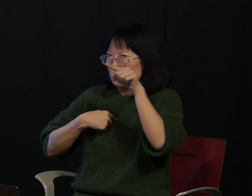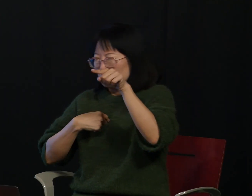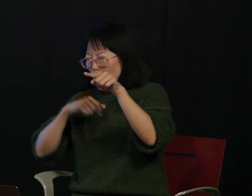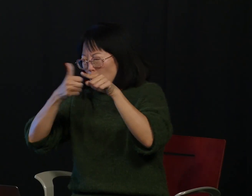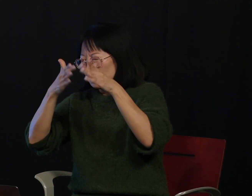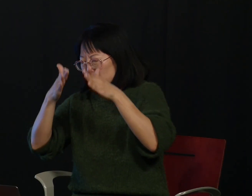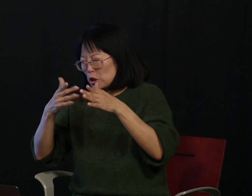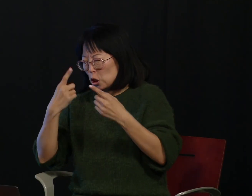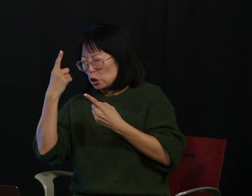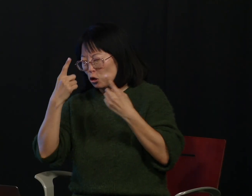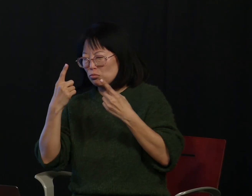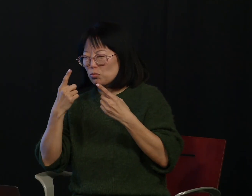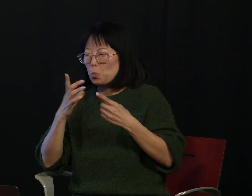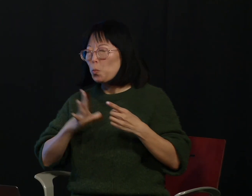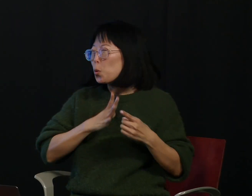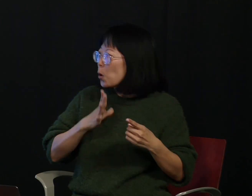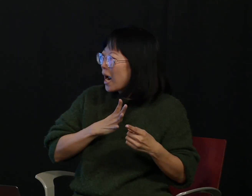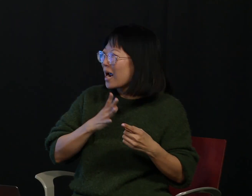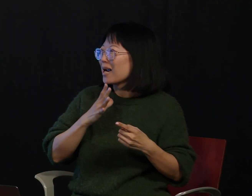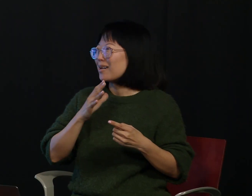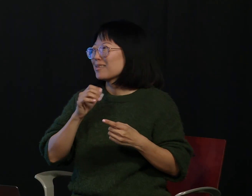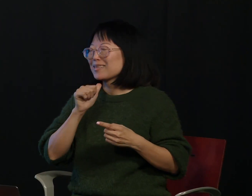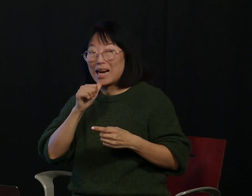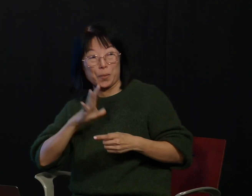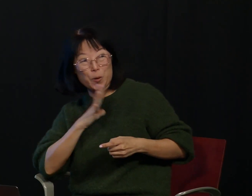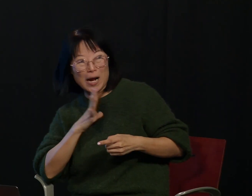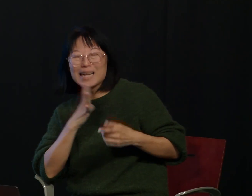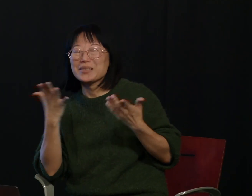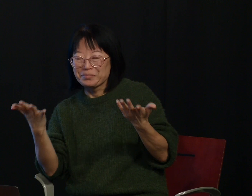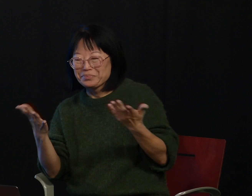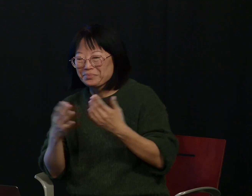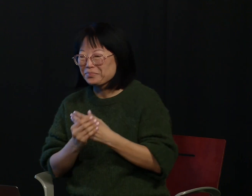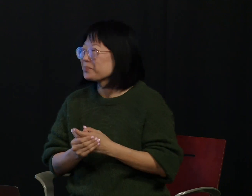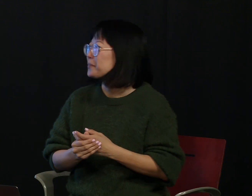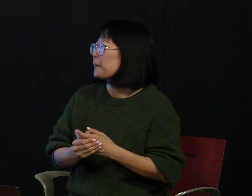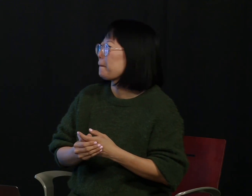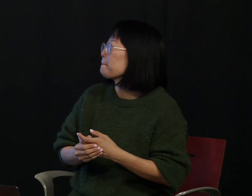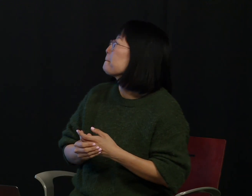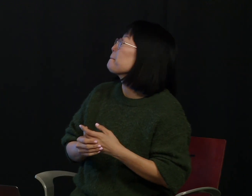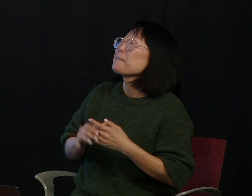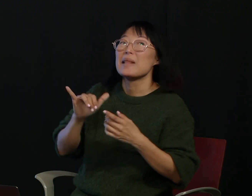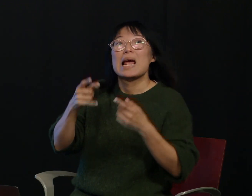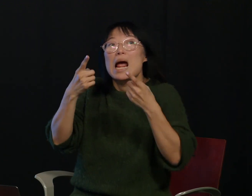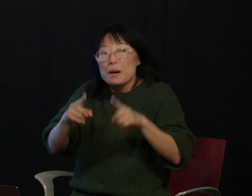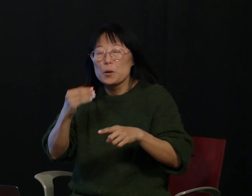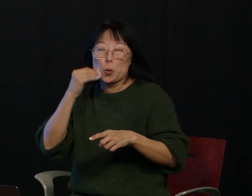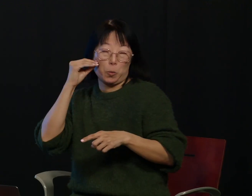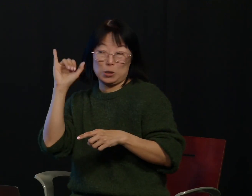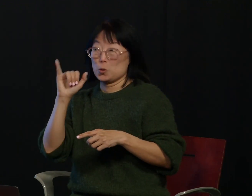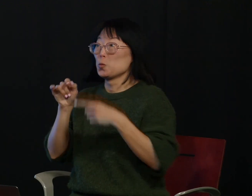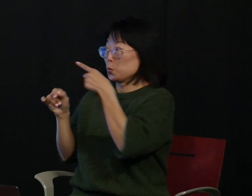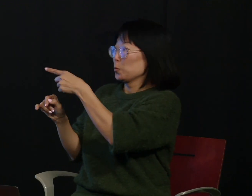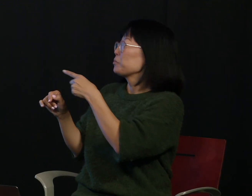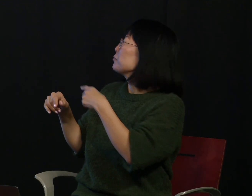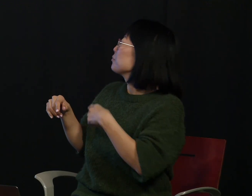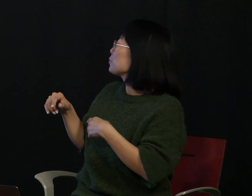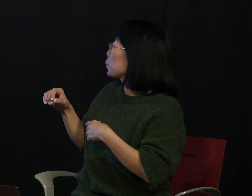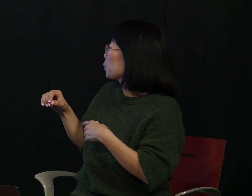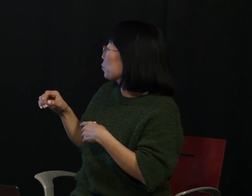the other person consider polite or impolite, etc. And so it happens here in the village as well.